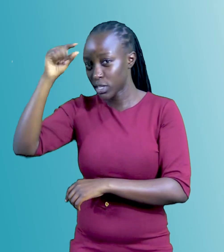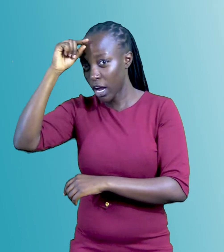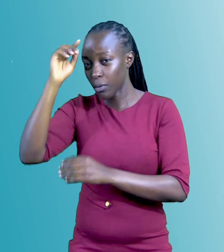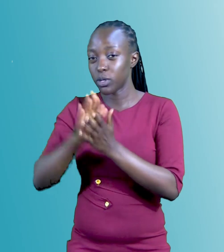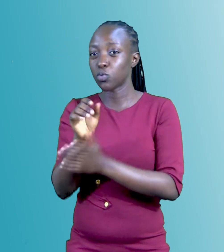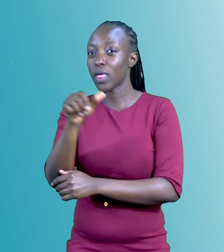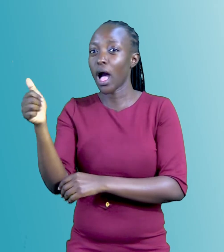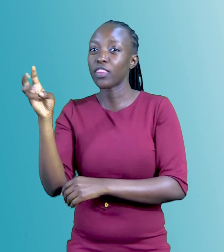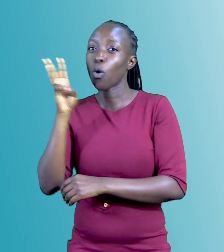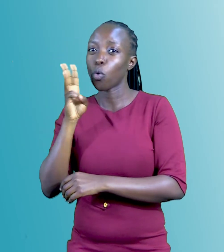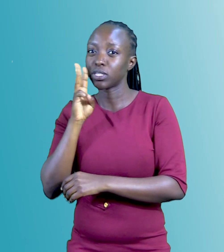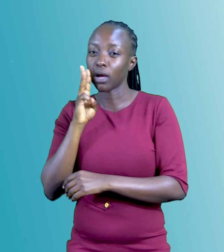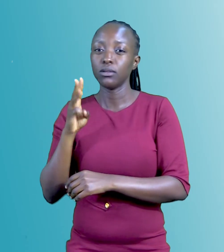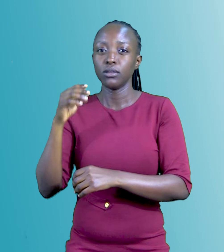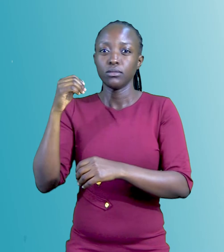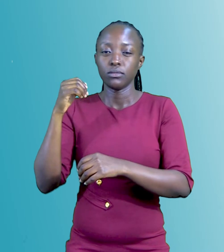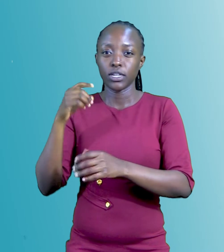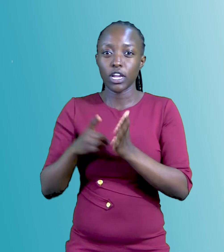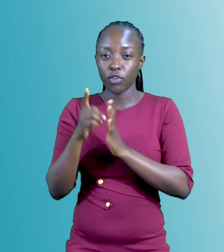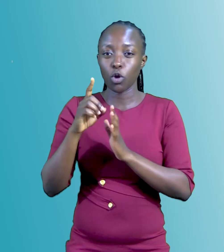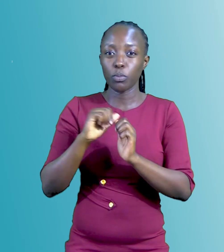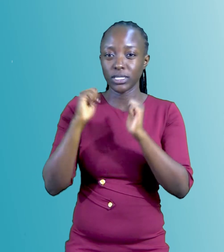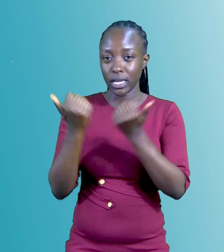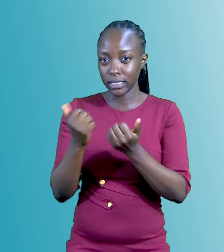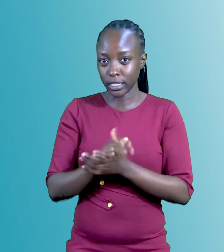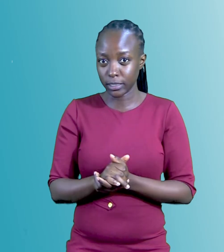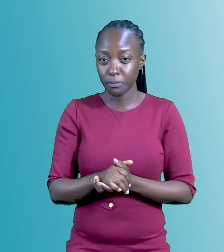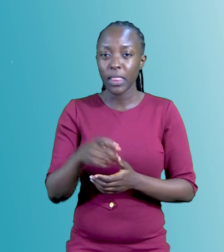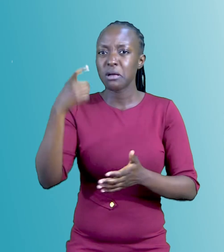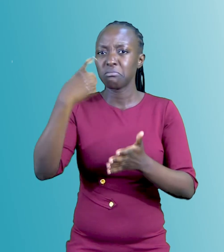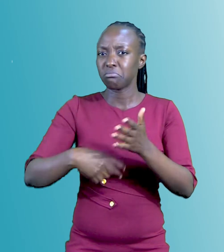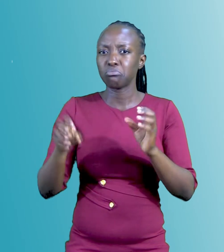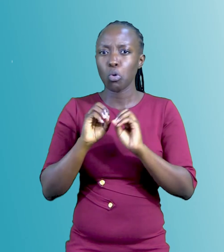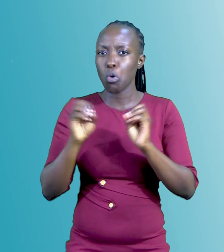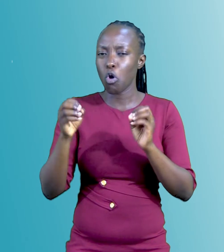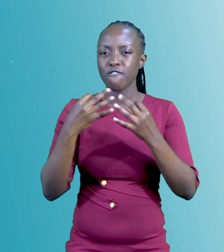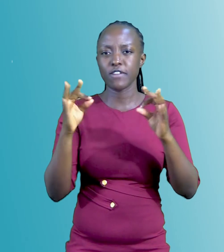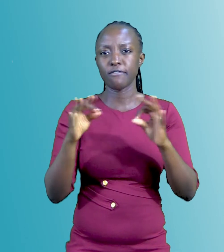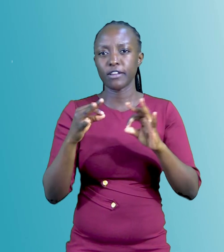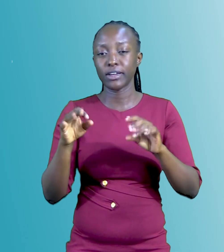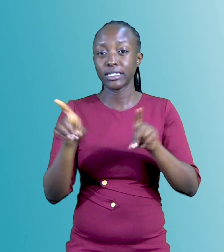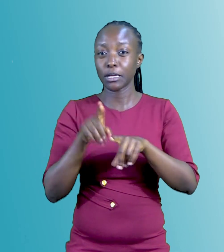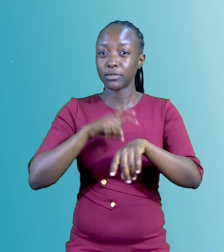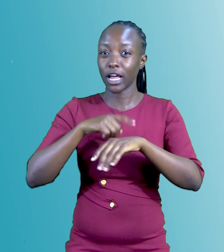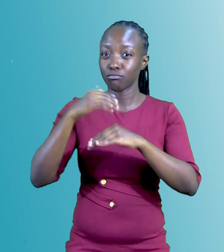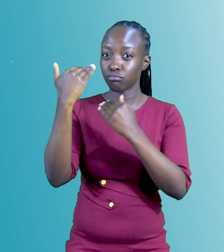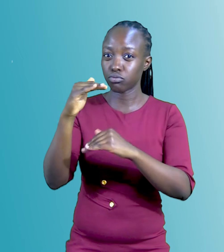agencies, WWDAs. The charges for these services are free. The timelines expected for this service